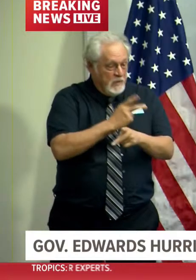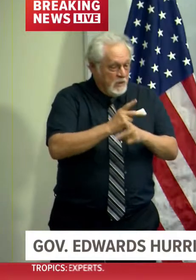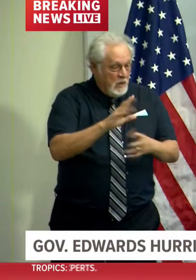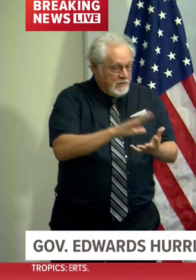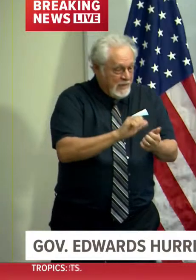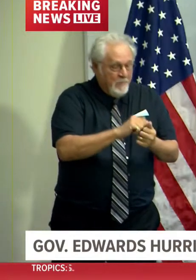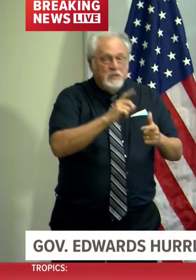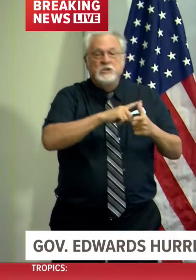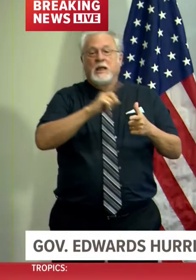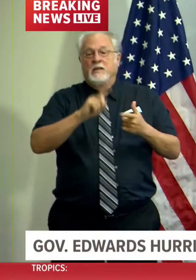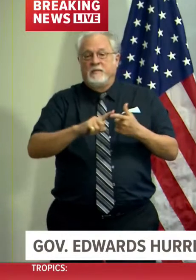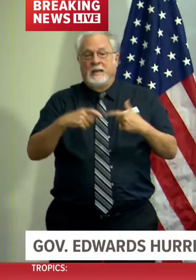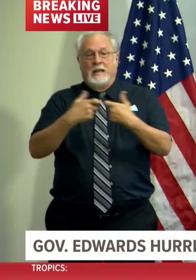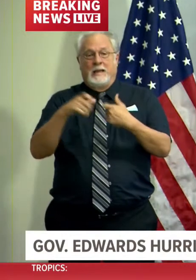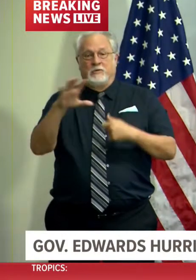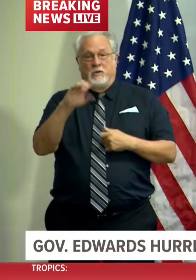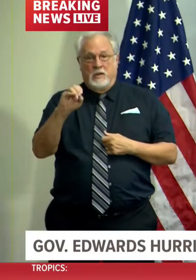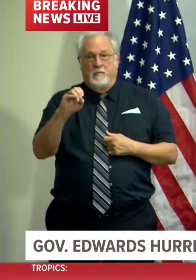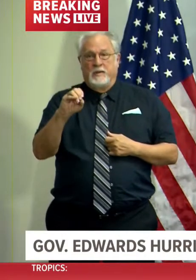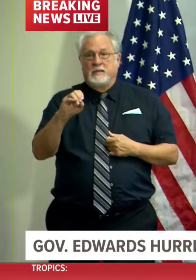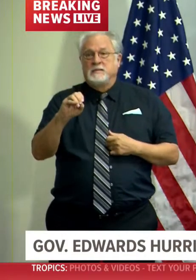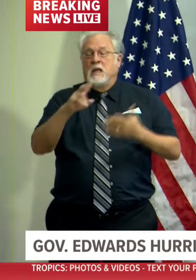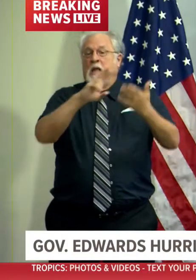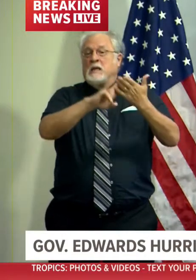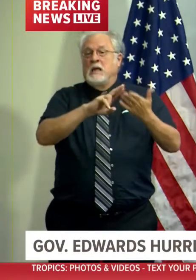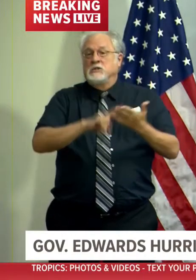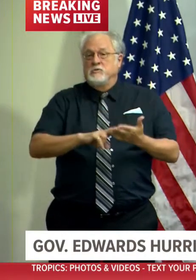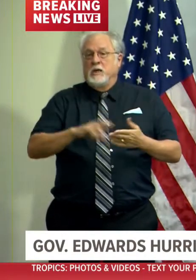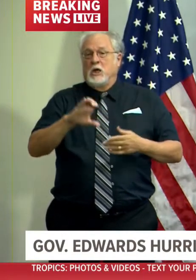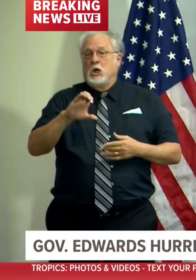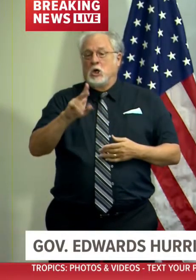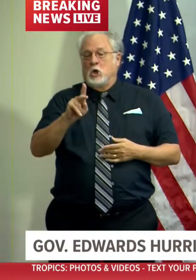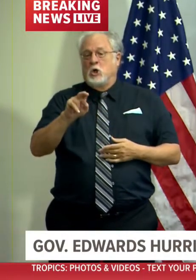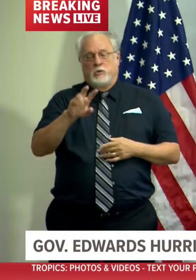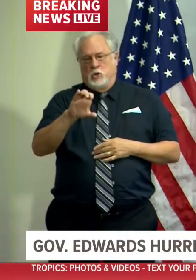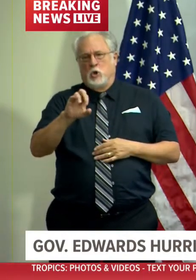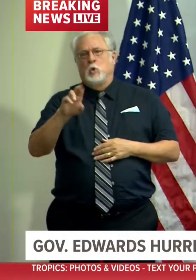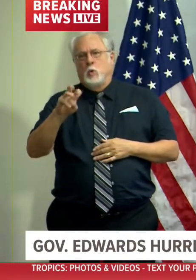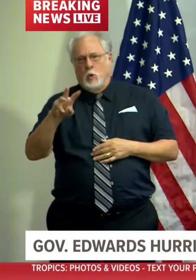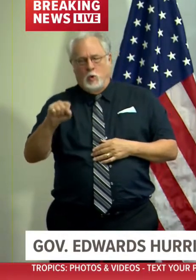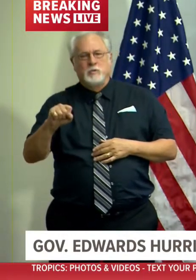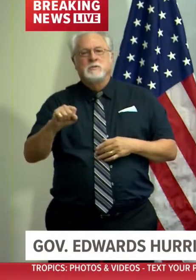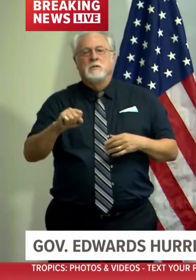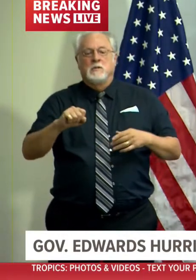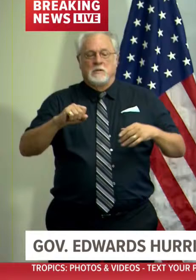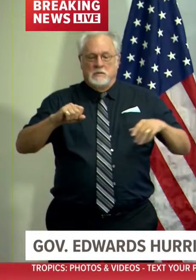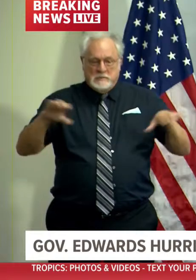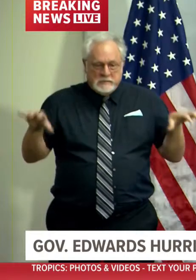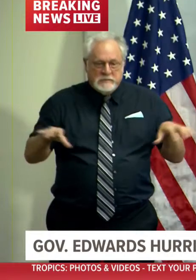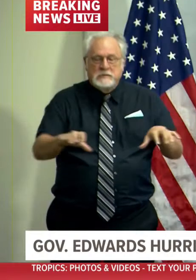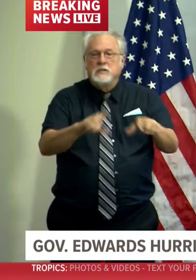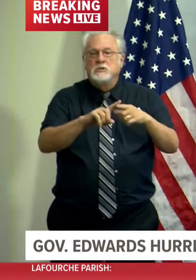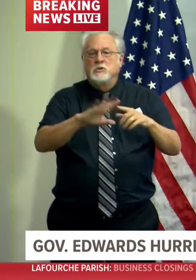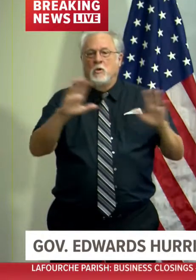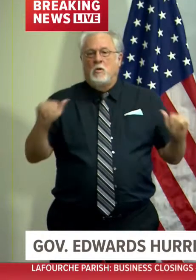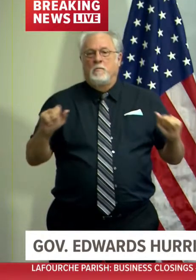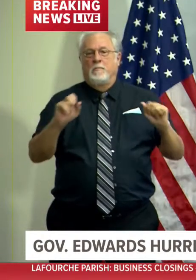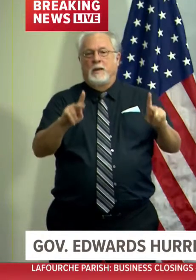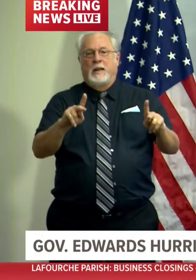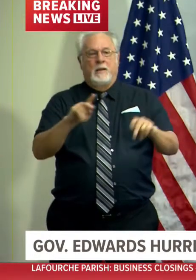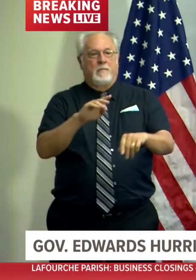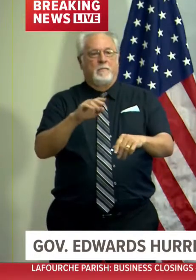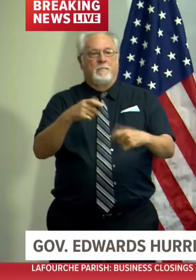then these electric companies and these contracted crews are going to have to set about working to restore